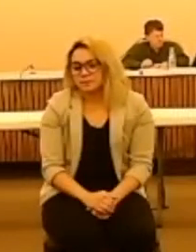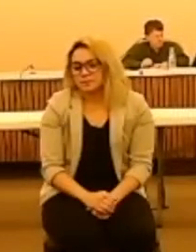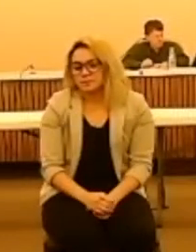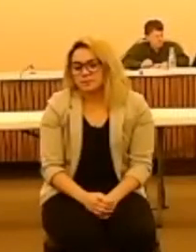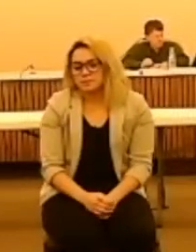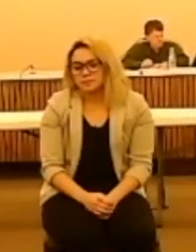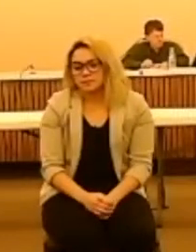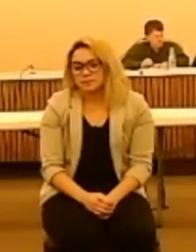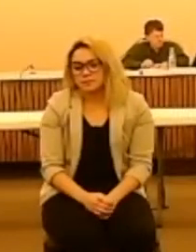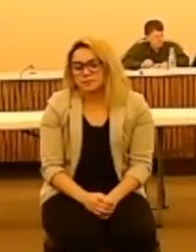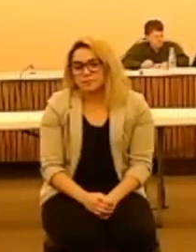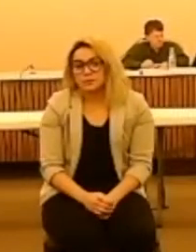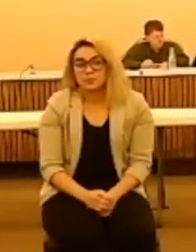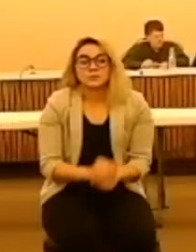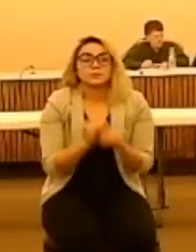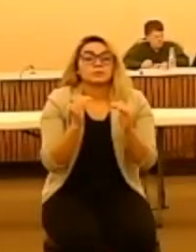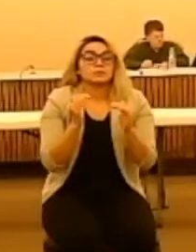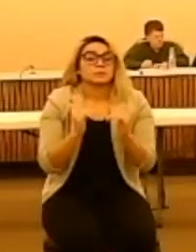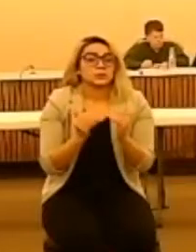with registration.